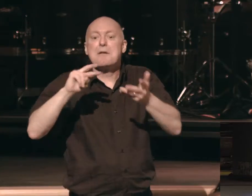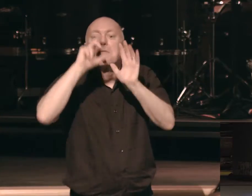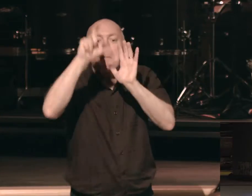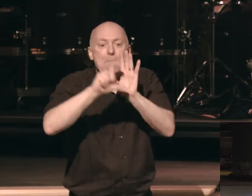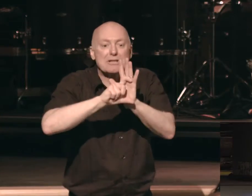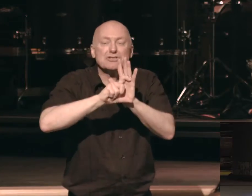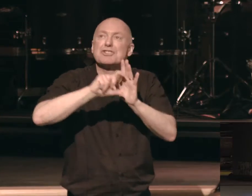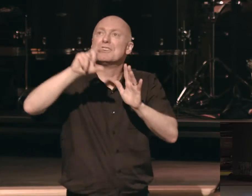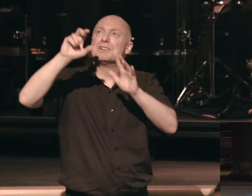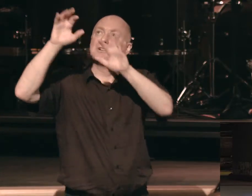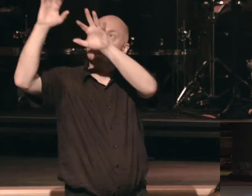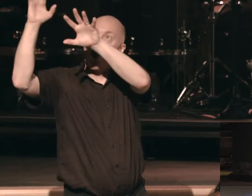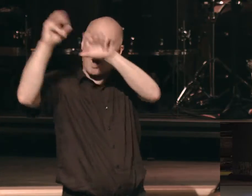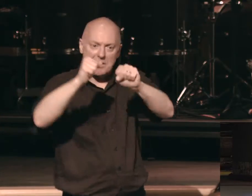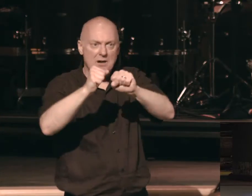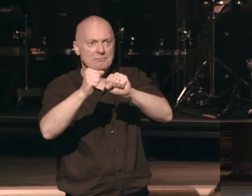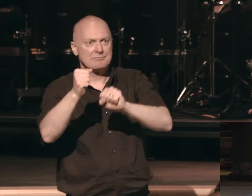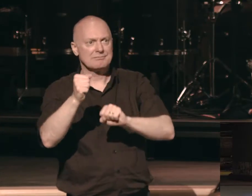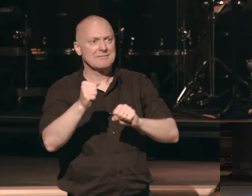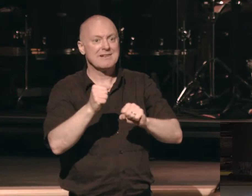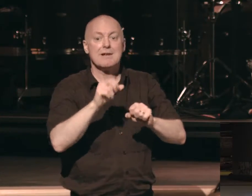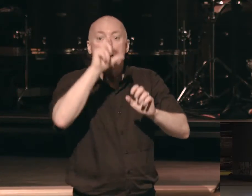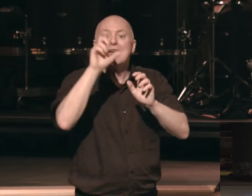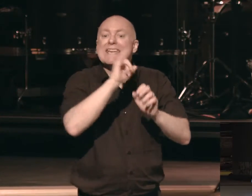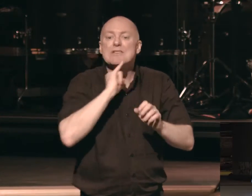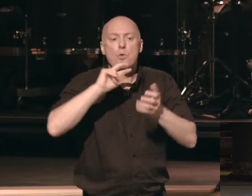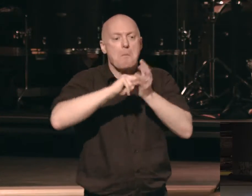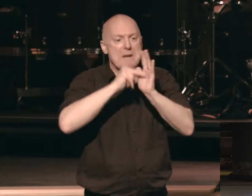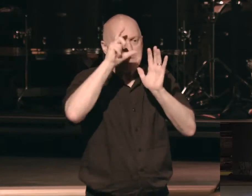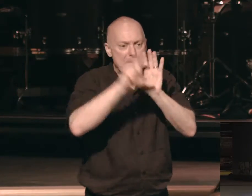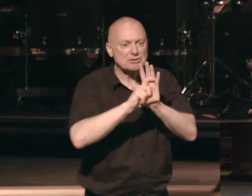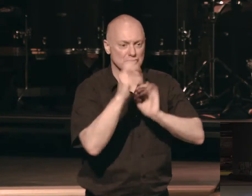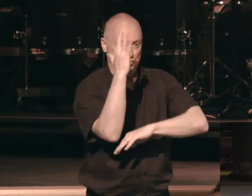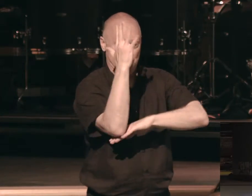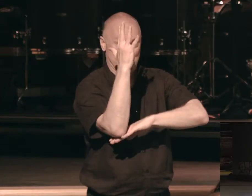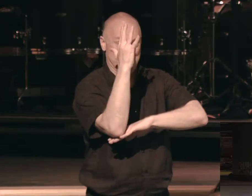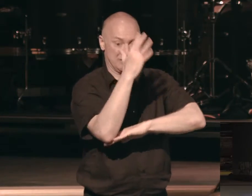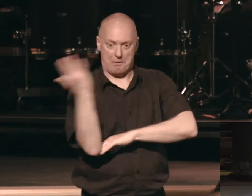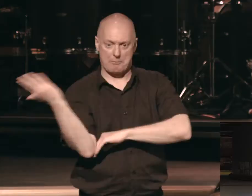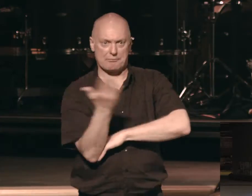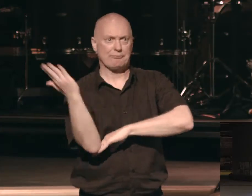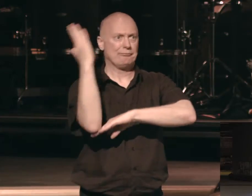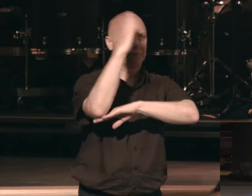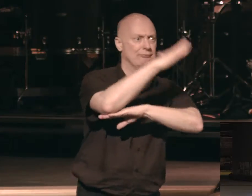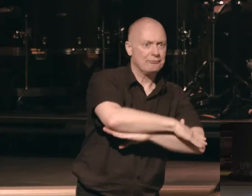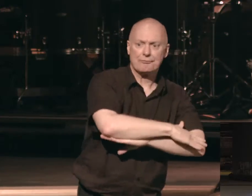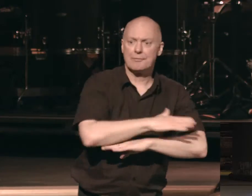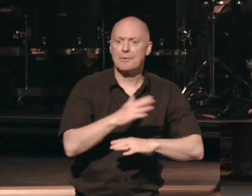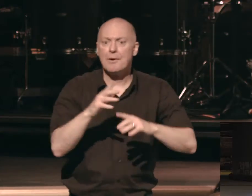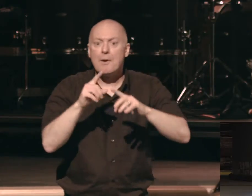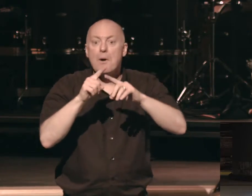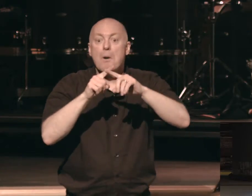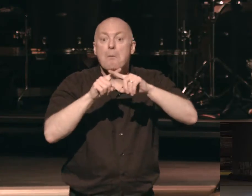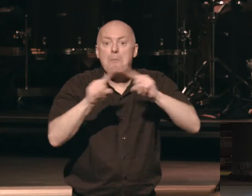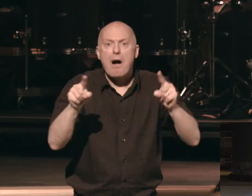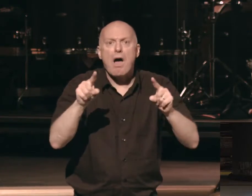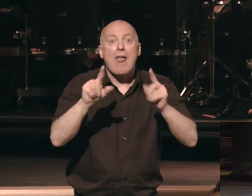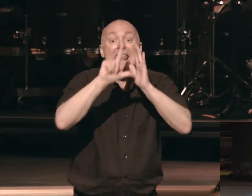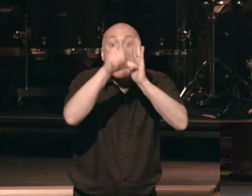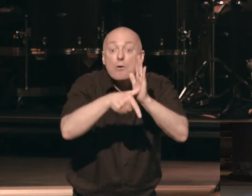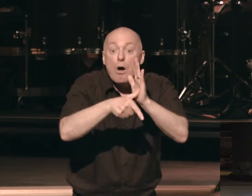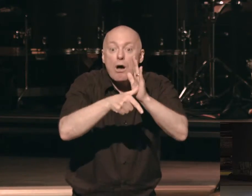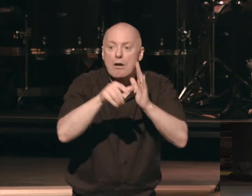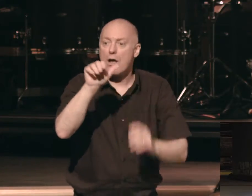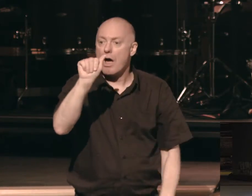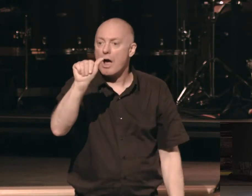to speak, reducing it to a stump of Jesse. But in chapter 10, verse 34, we see the promise of the destruction